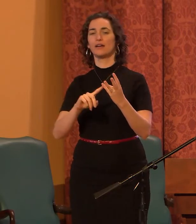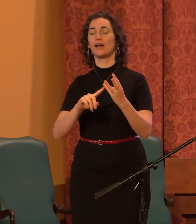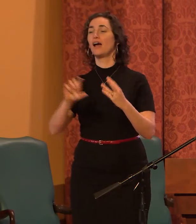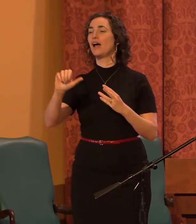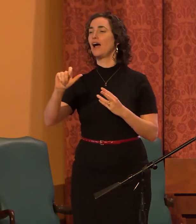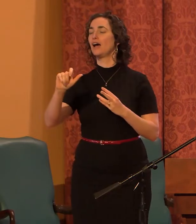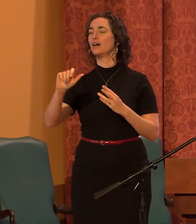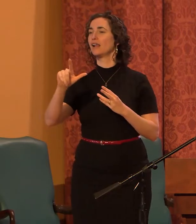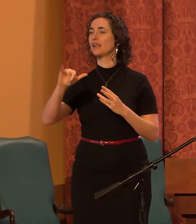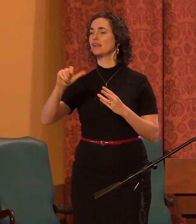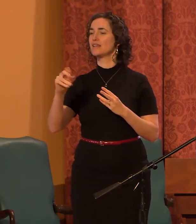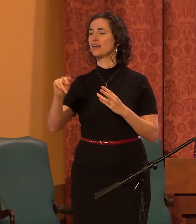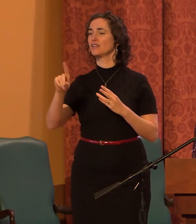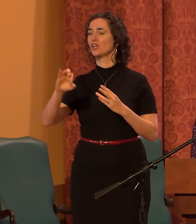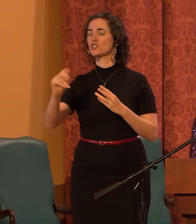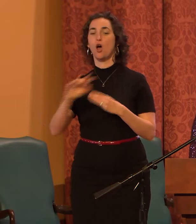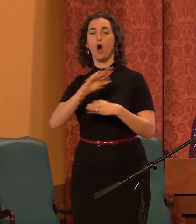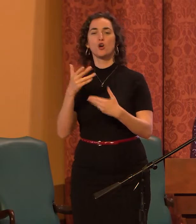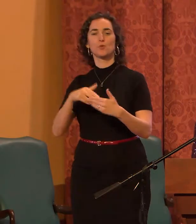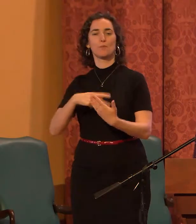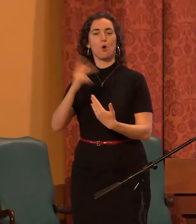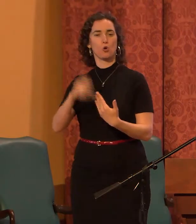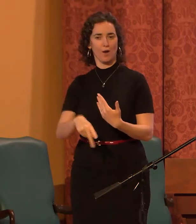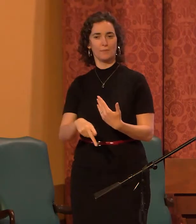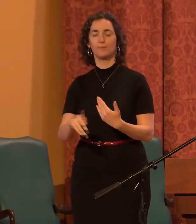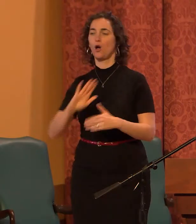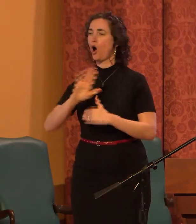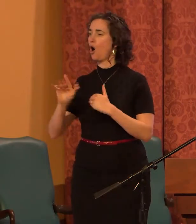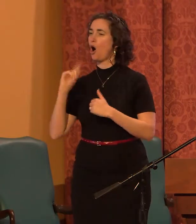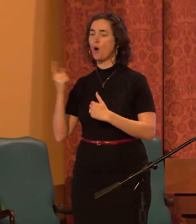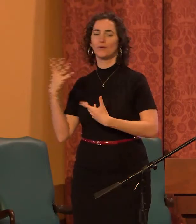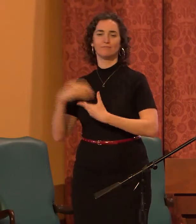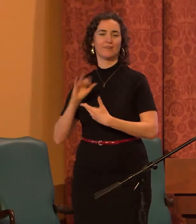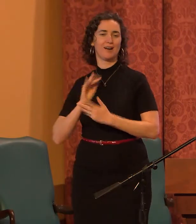be on the program and will always be a part of our team.